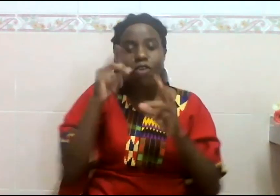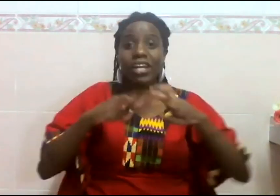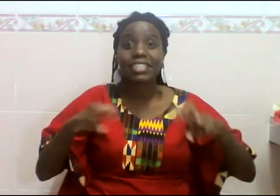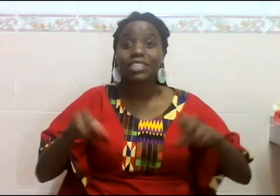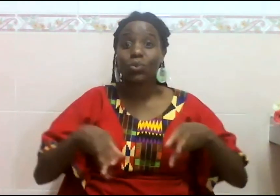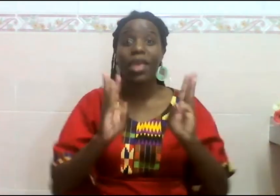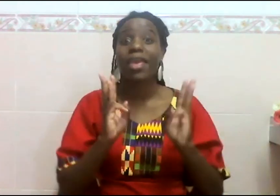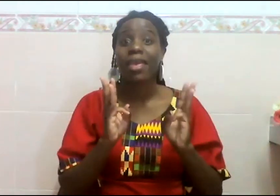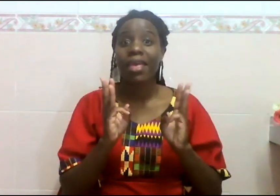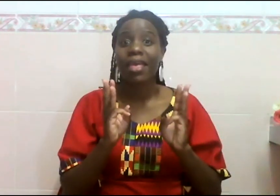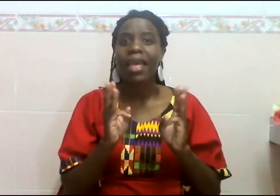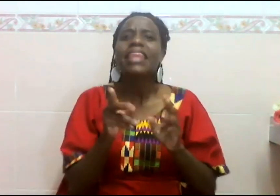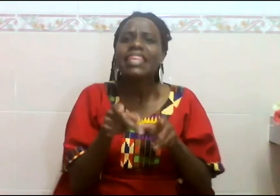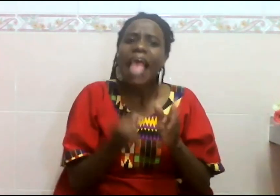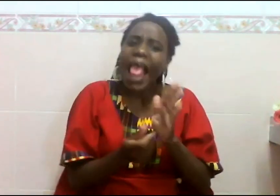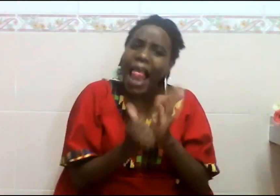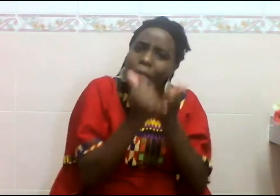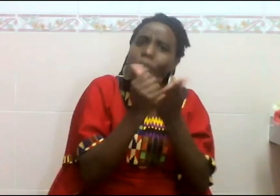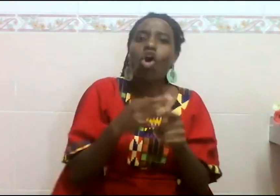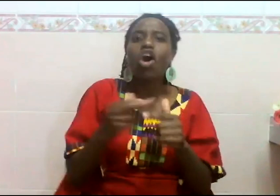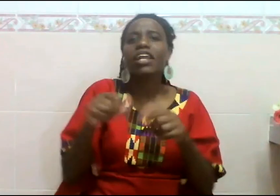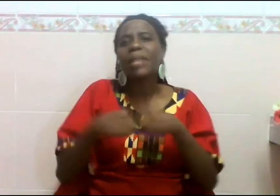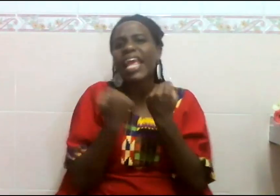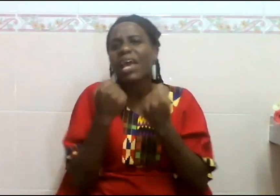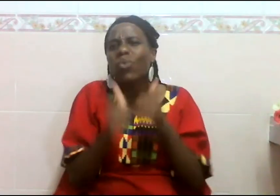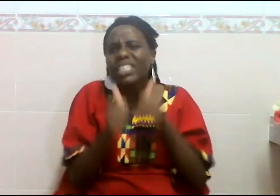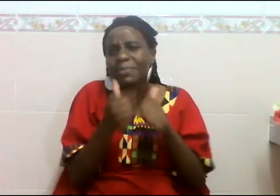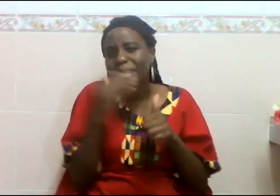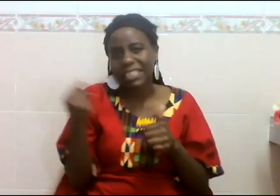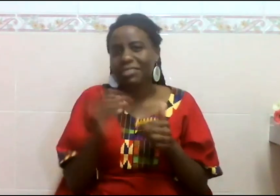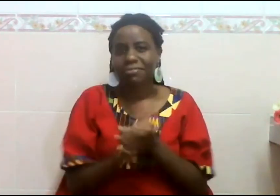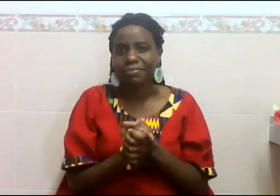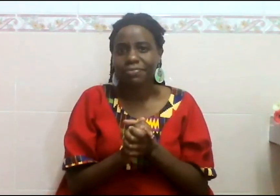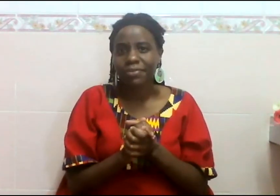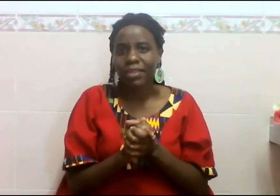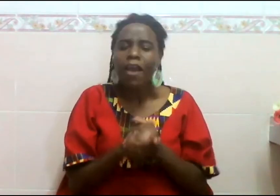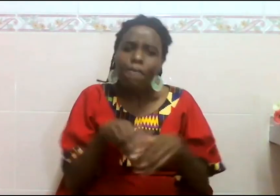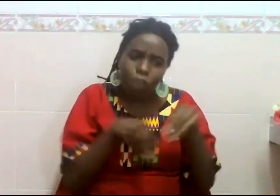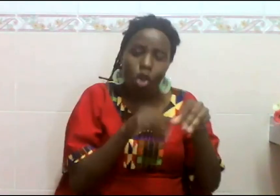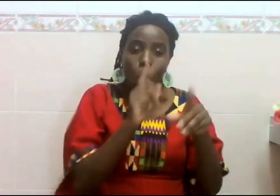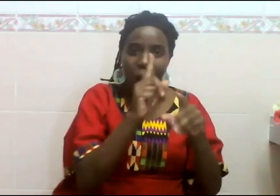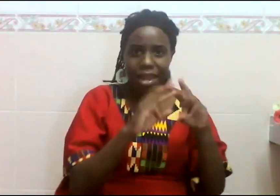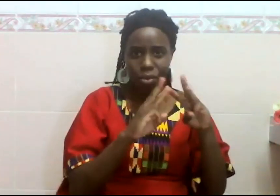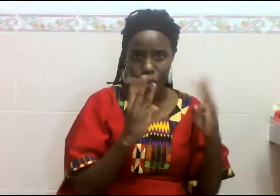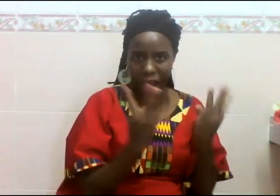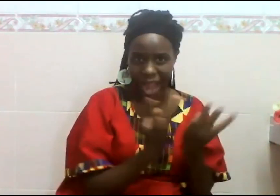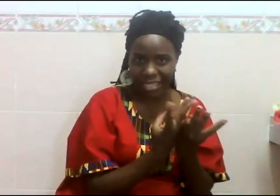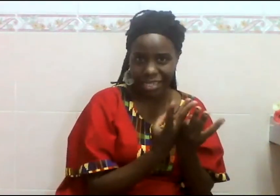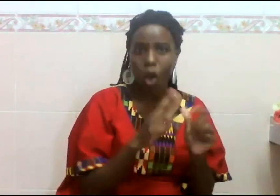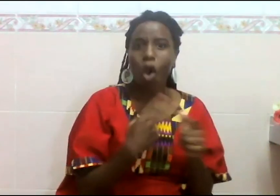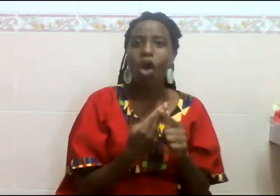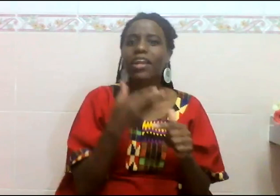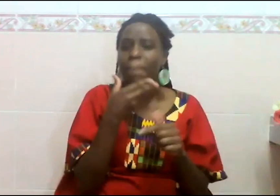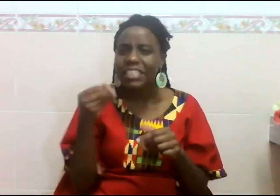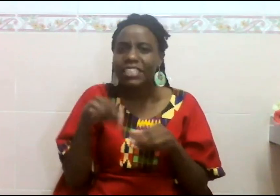counterproductive or destructive, actually. So yeah, I think, I don't know. Yeah. I guess, sorry, just